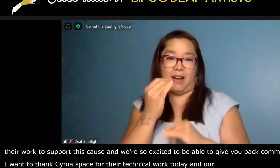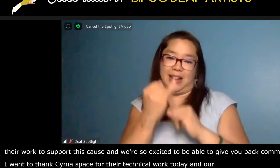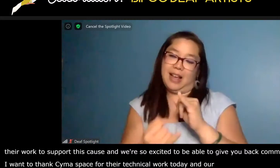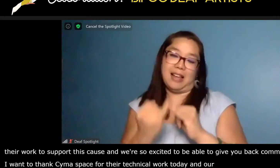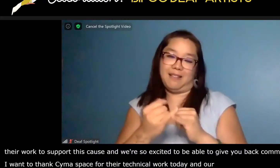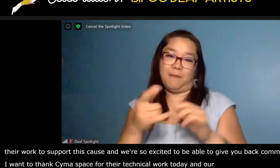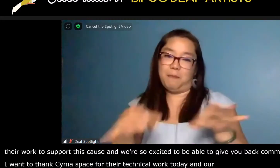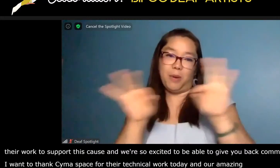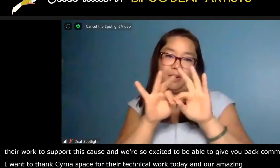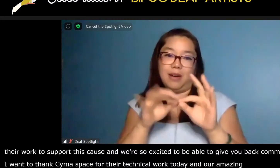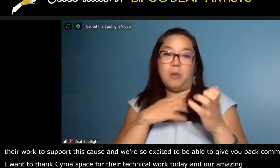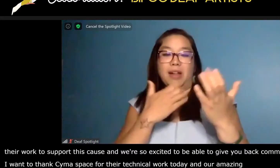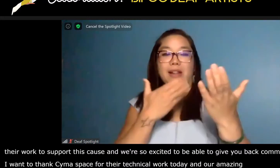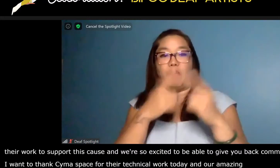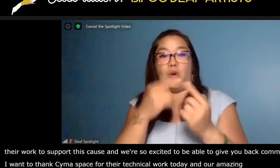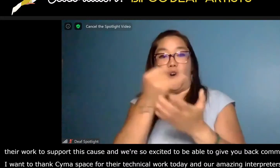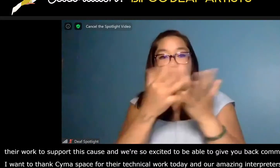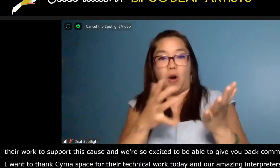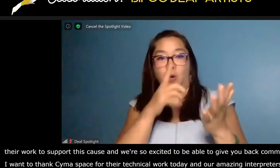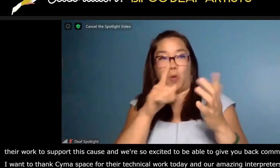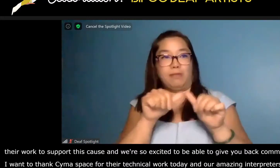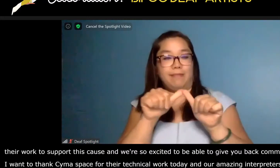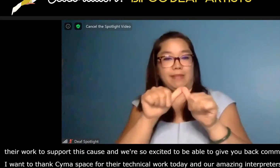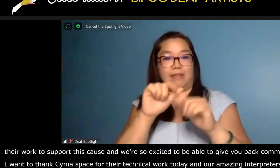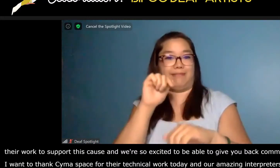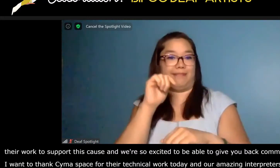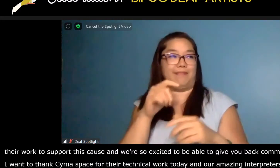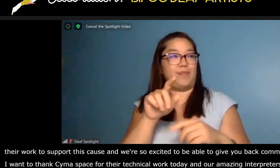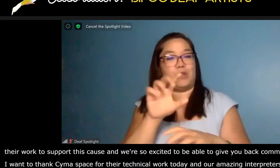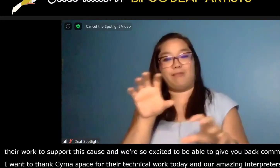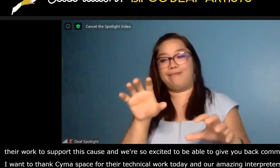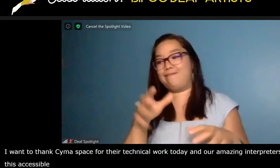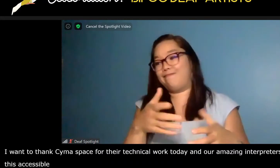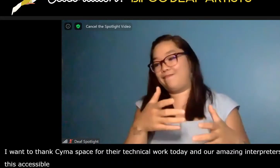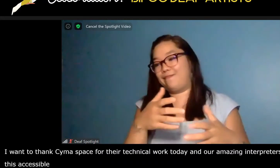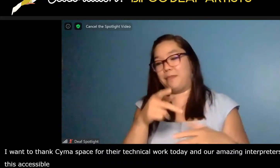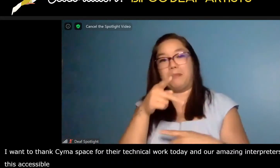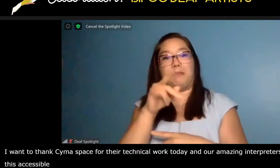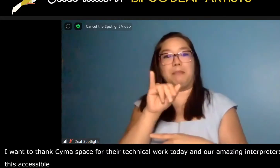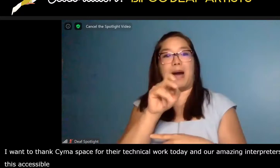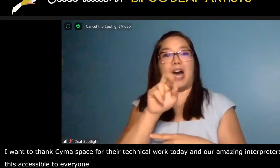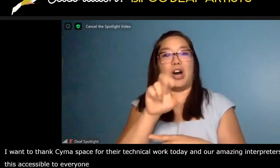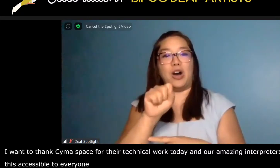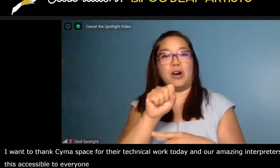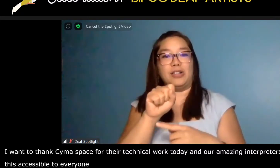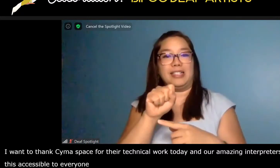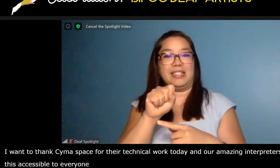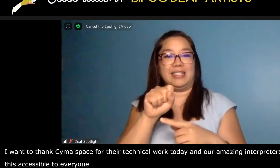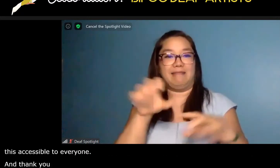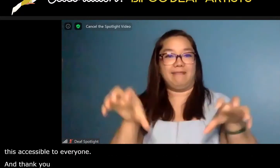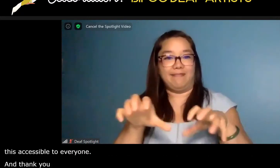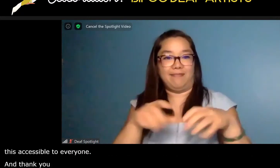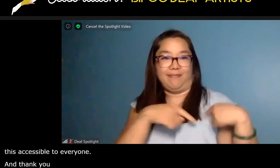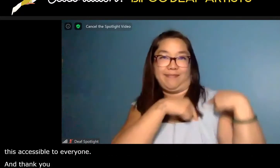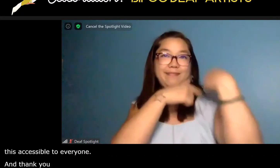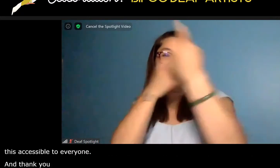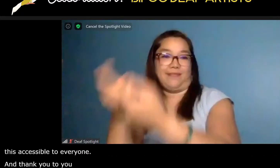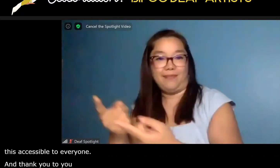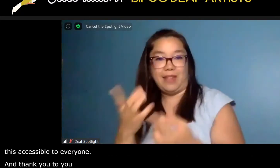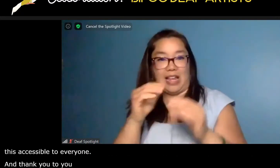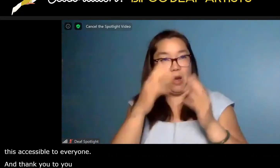our community who has been coming loyally every year. And lastly, we want to thank our